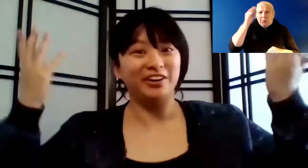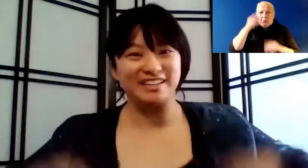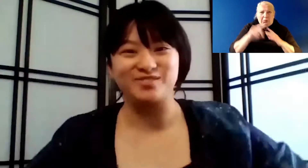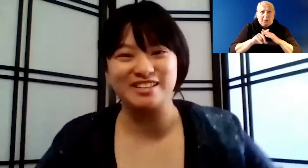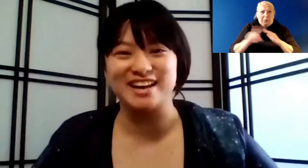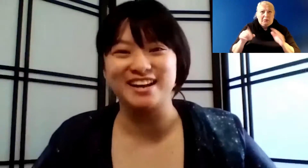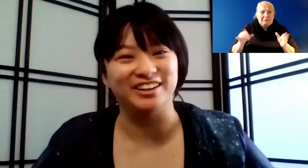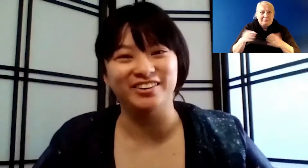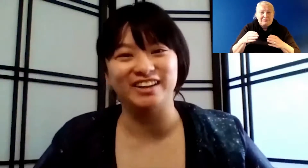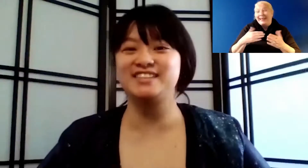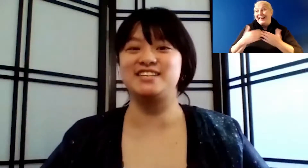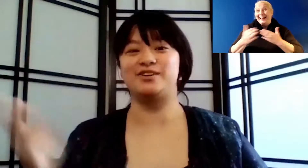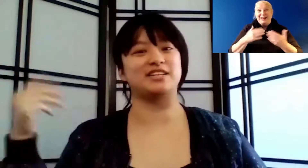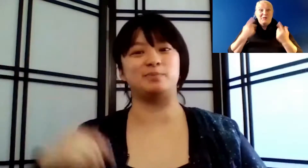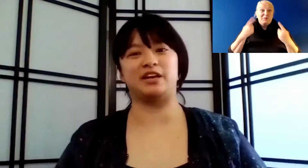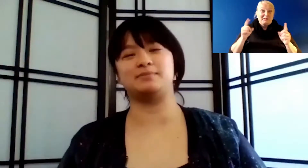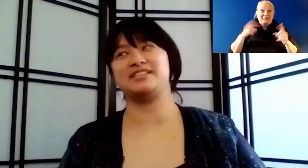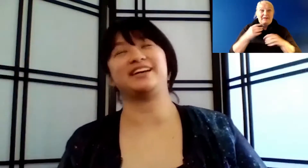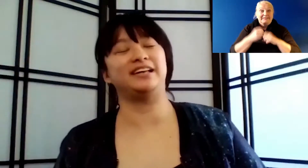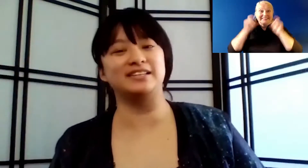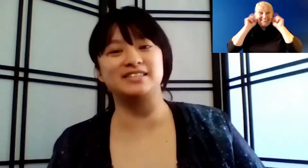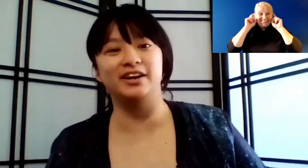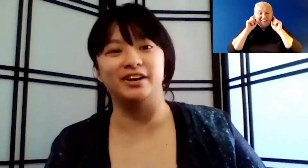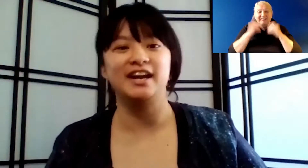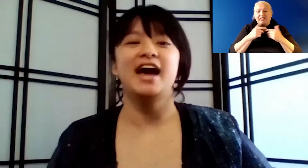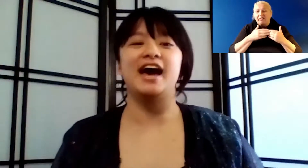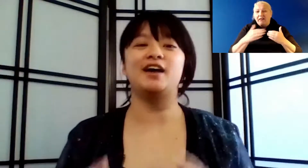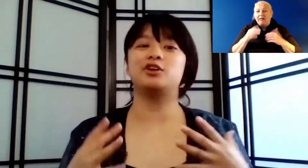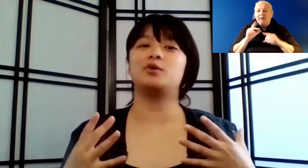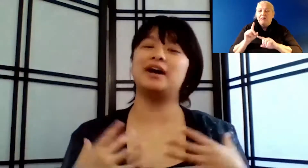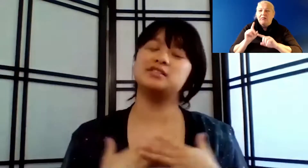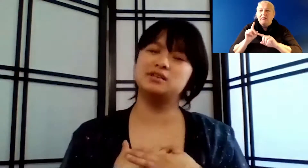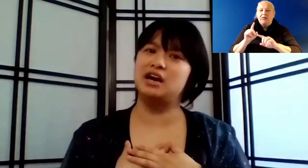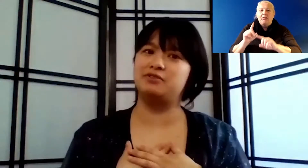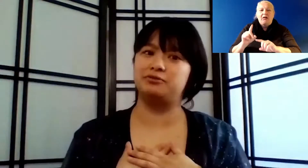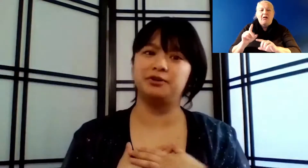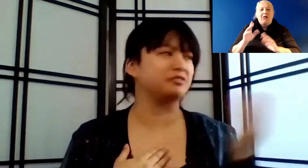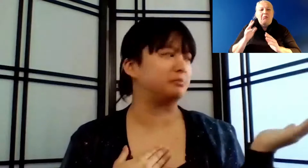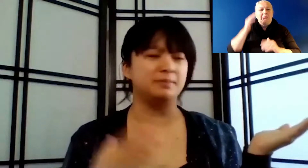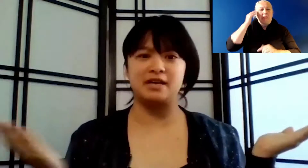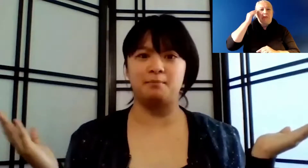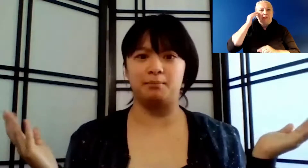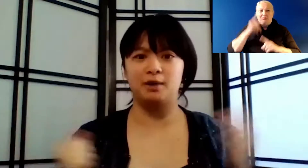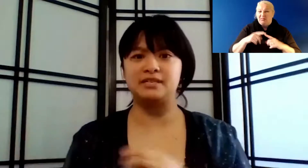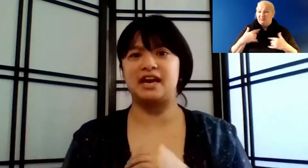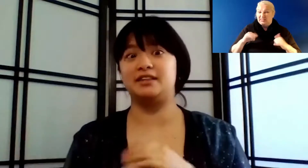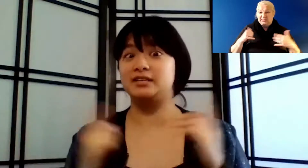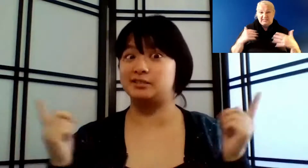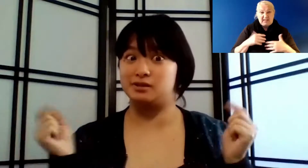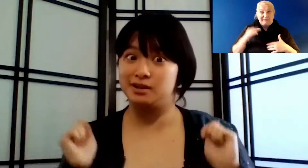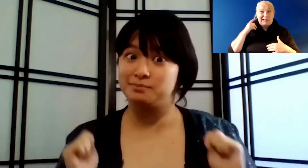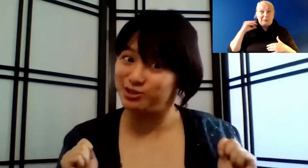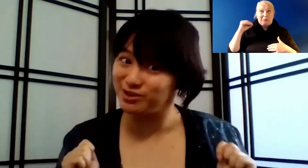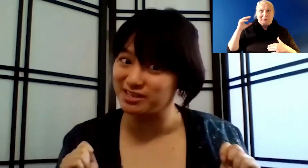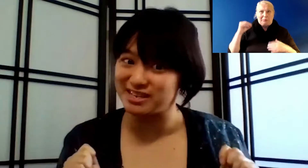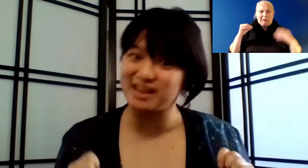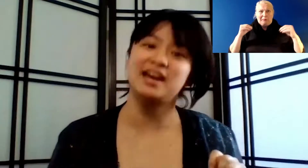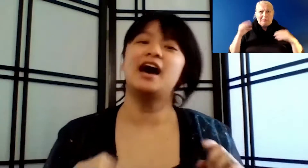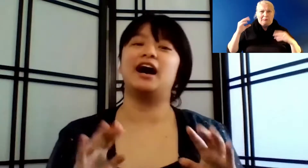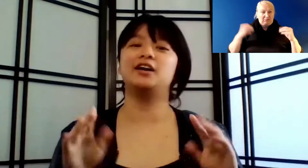Regardless, once I got hearing aids, hearing tests became slightly less scary, and though I still have a fear of beeps and bops, and they still haunt me to this day, I know